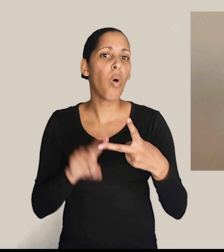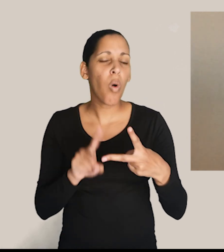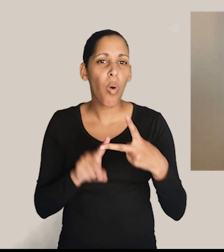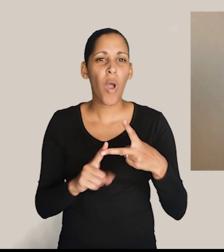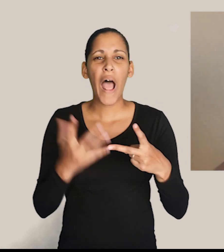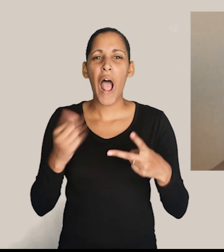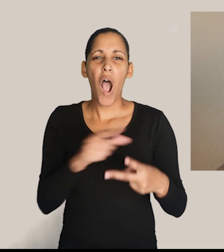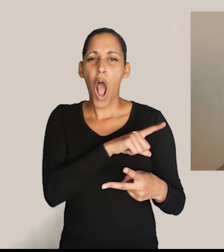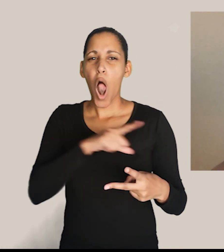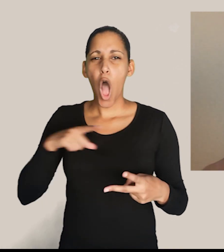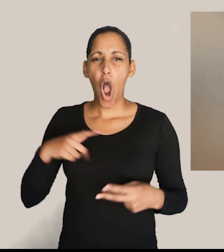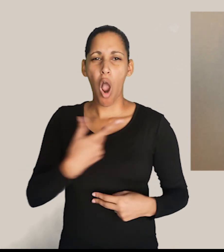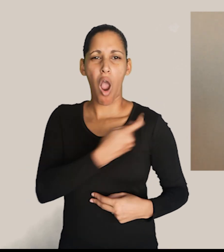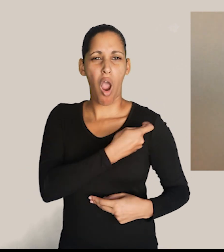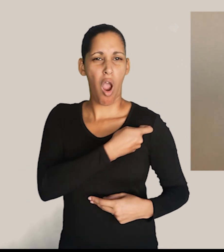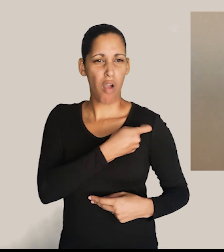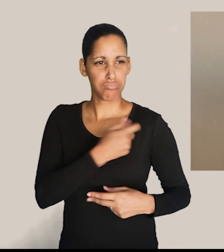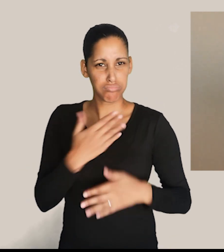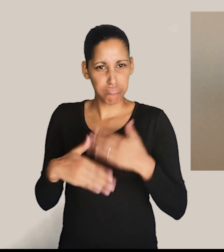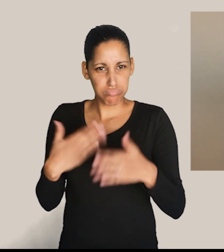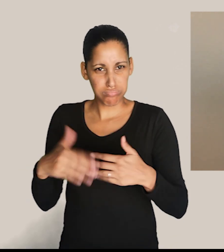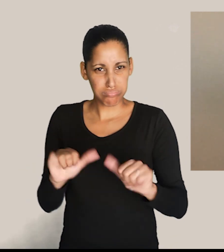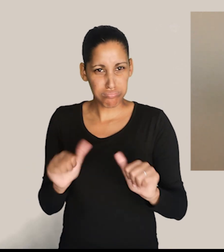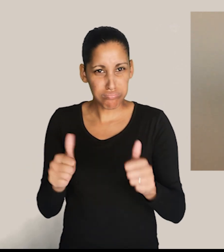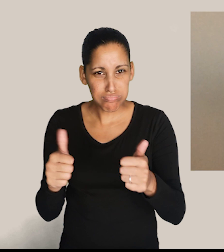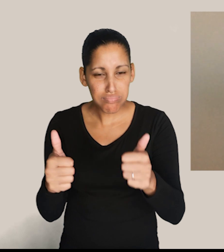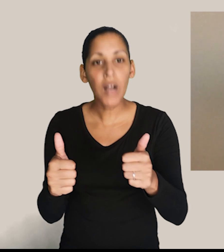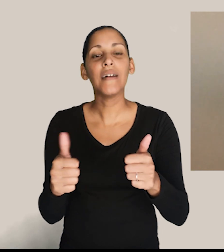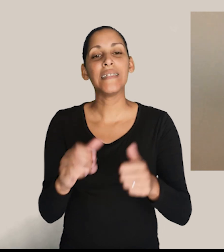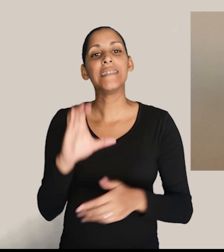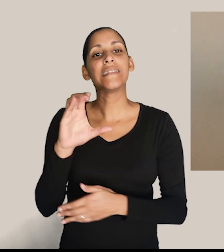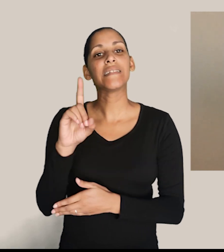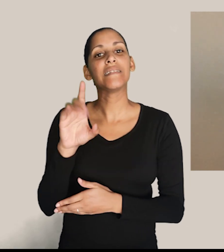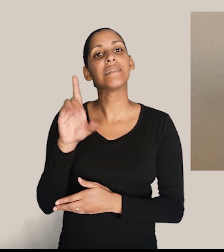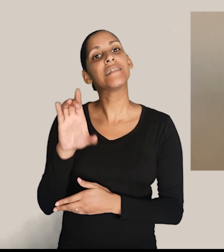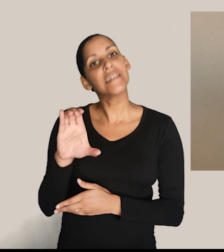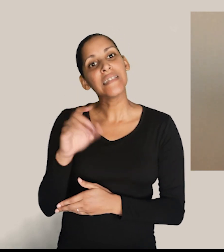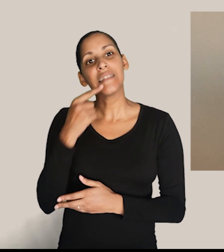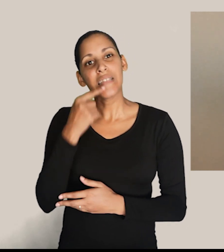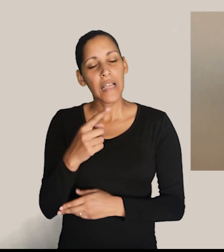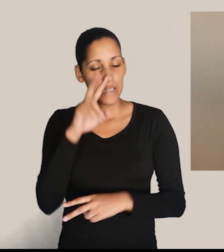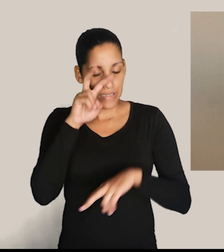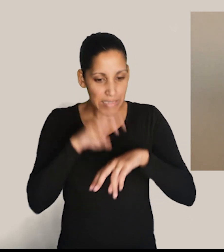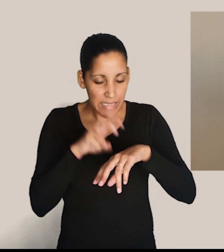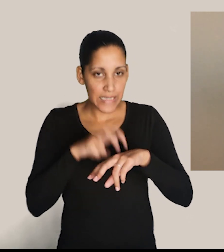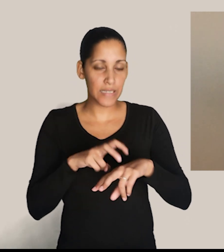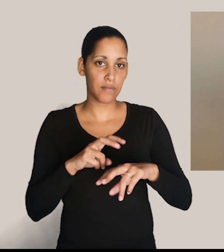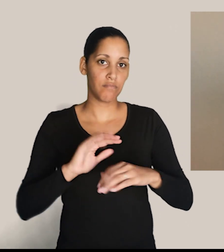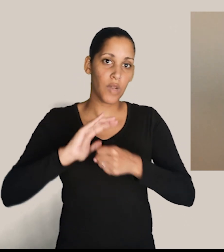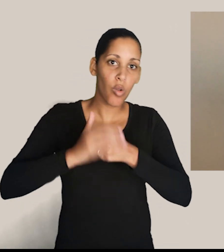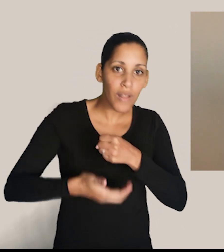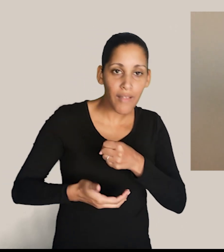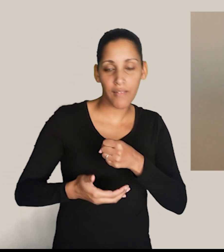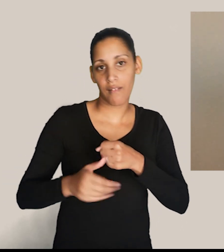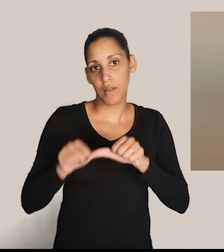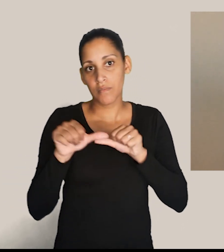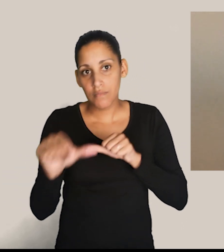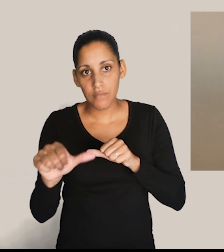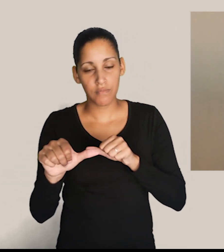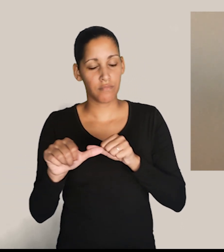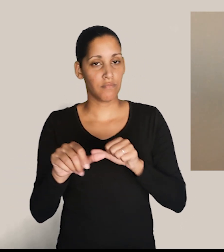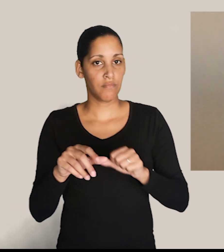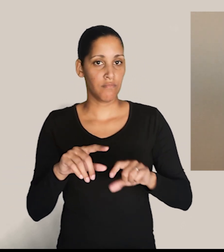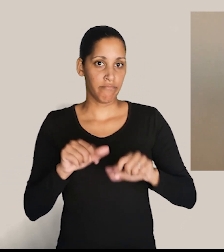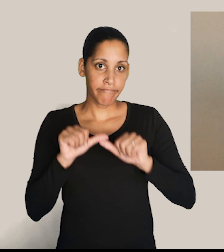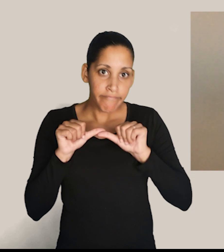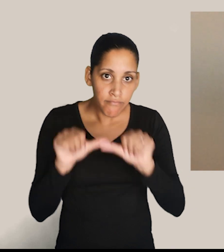be effective for, the CDC advises ongoing preventative and protective measures, even